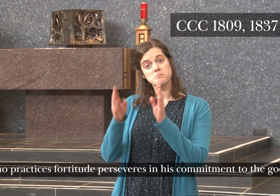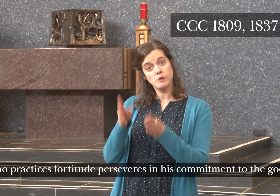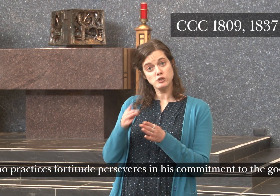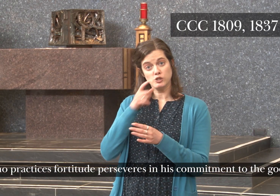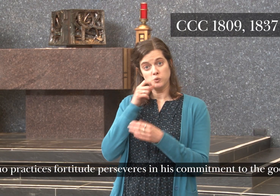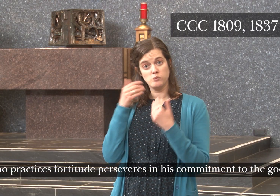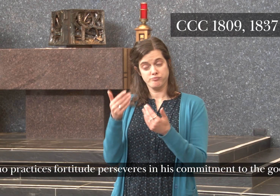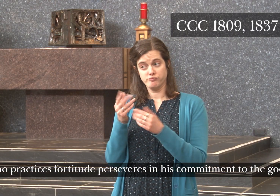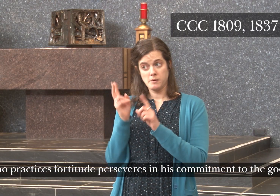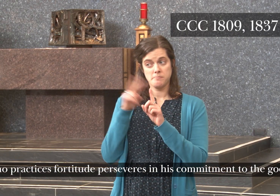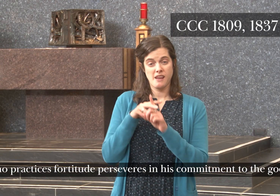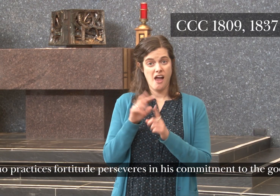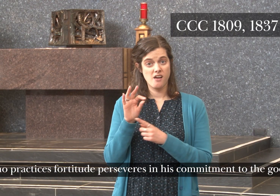Someone who practices fortitude